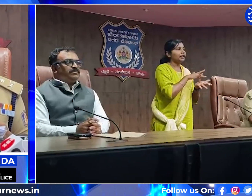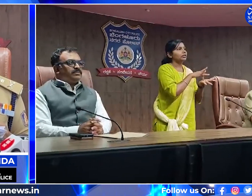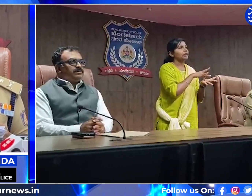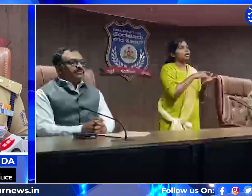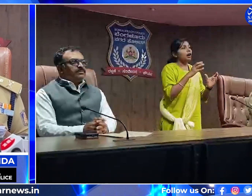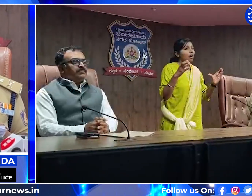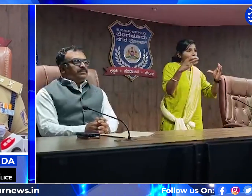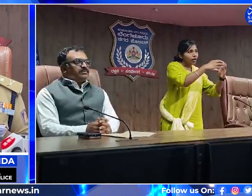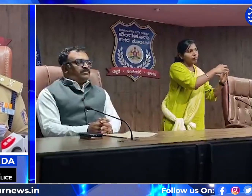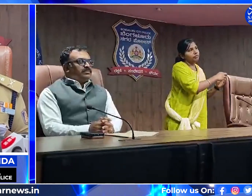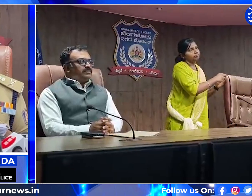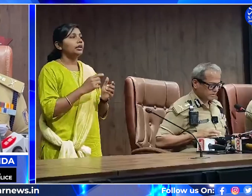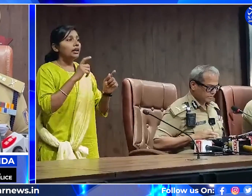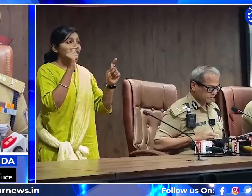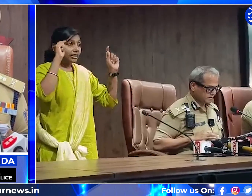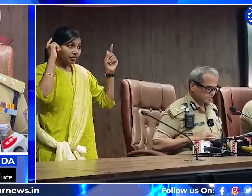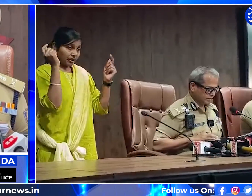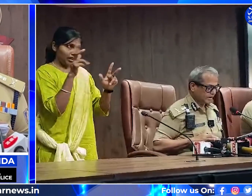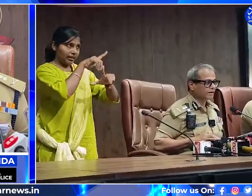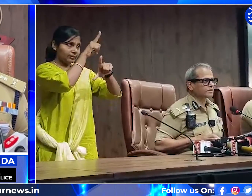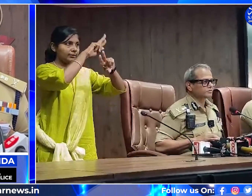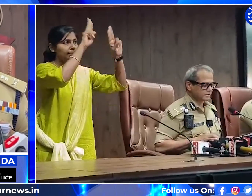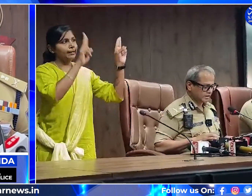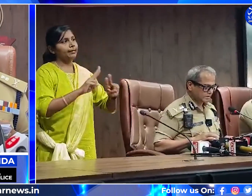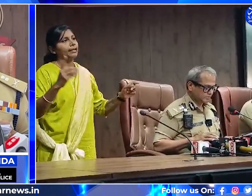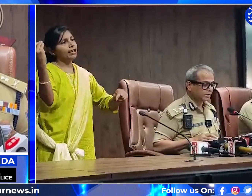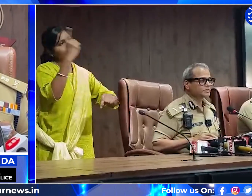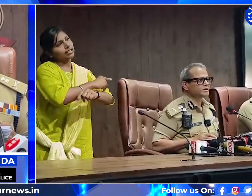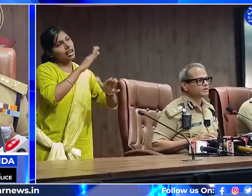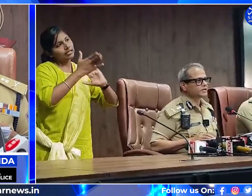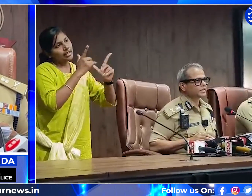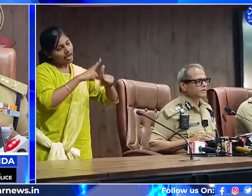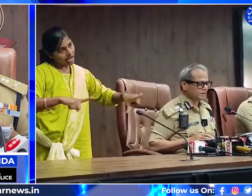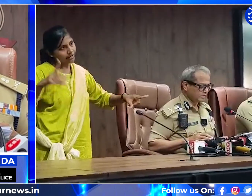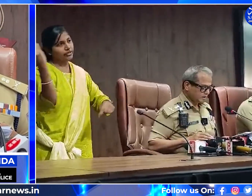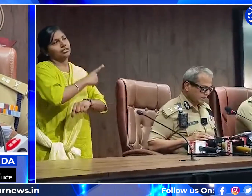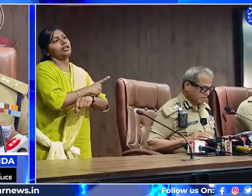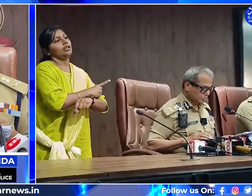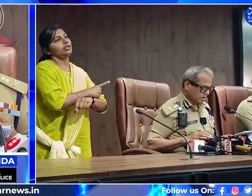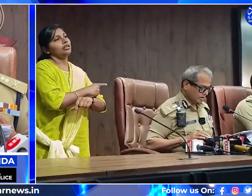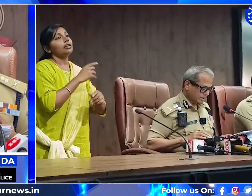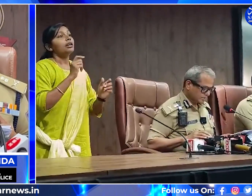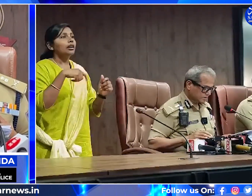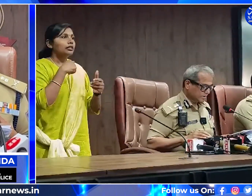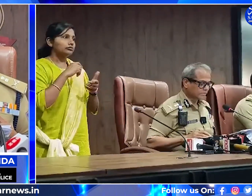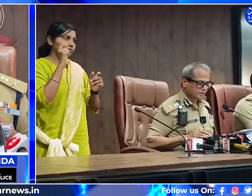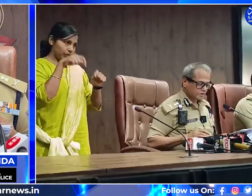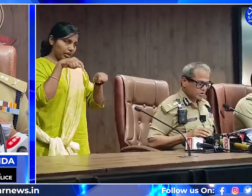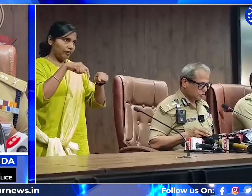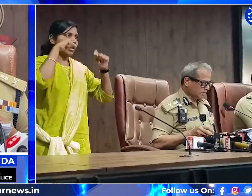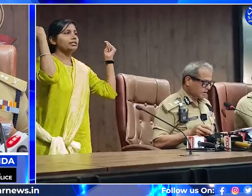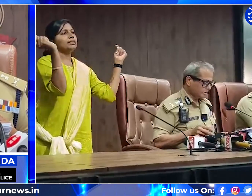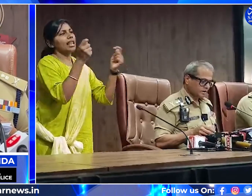Today the Vishesh NGO organization is conducting this workshop to explain the significance and importance of Sign Language